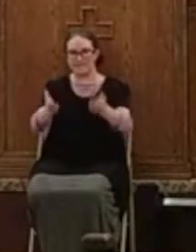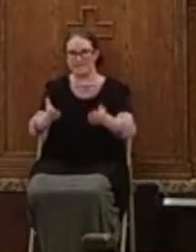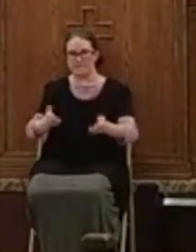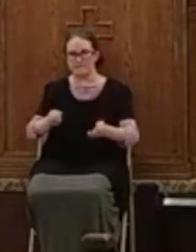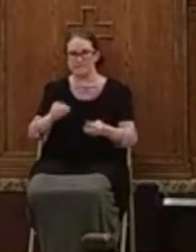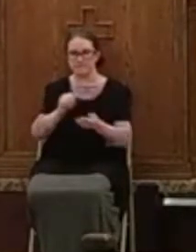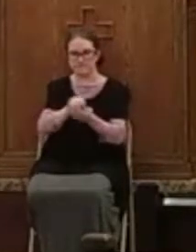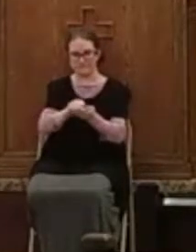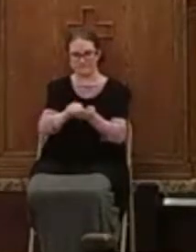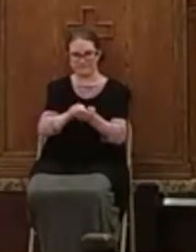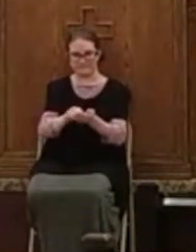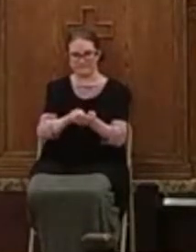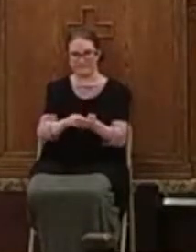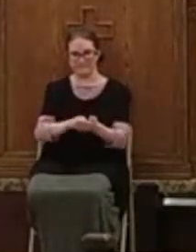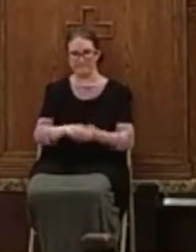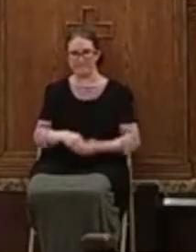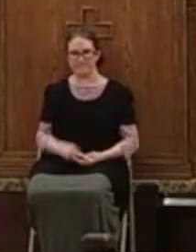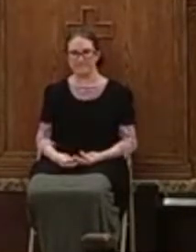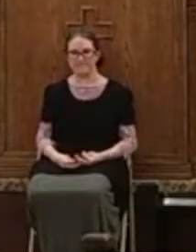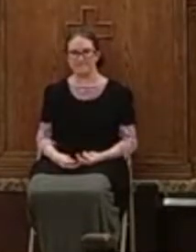application.